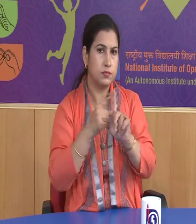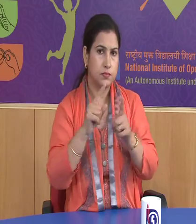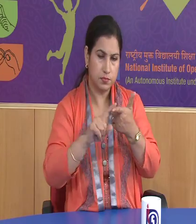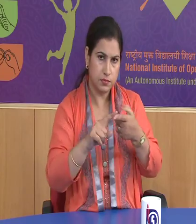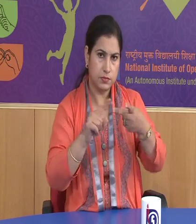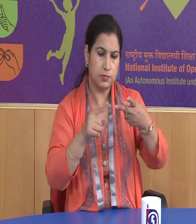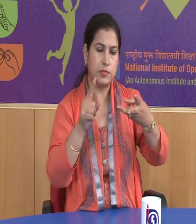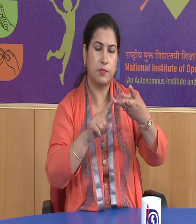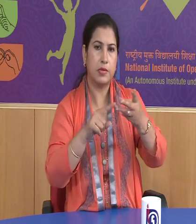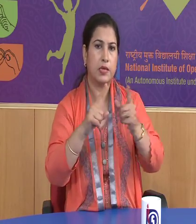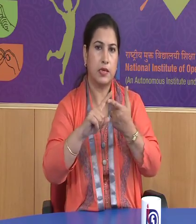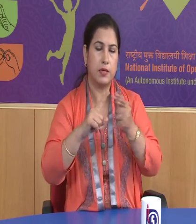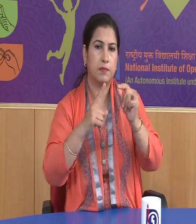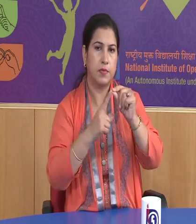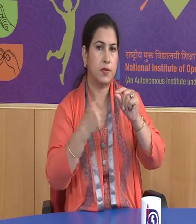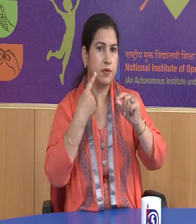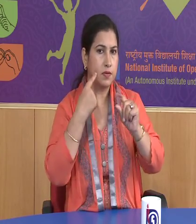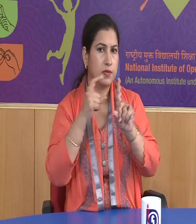epidemic, etc.